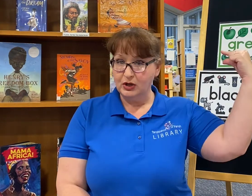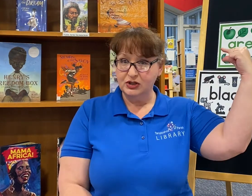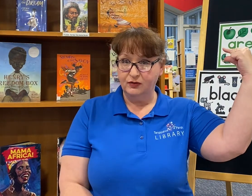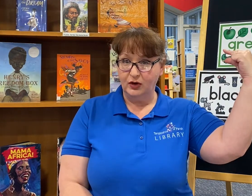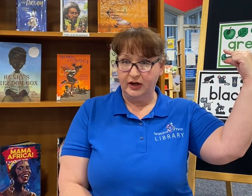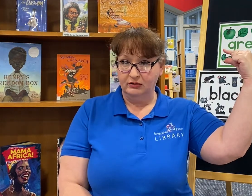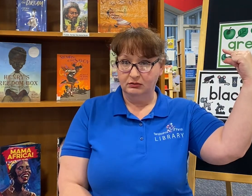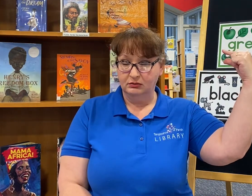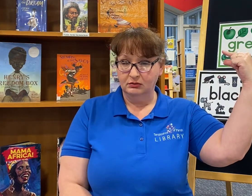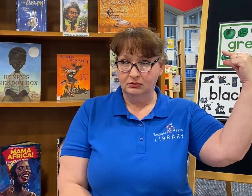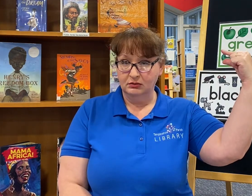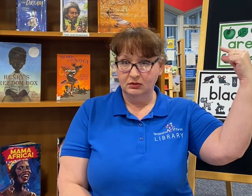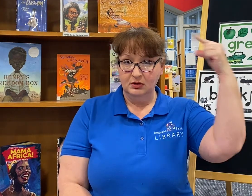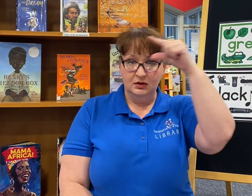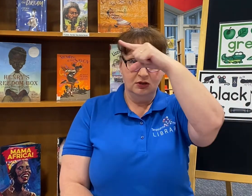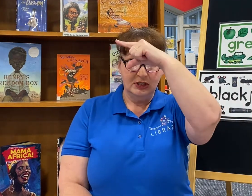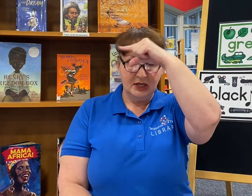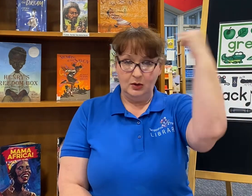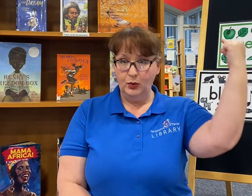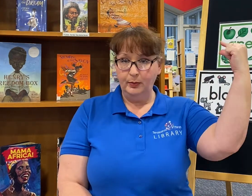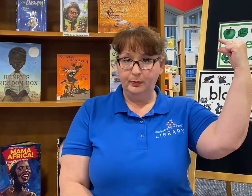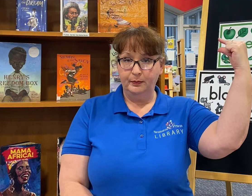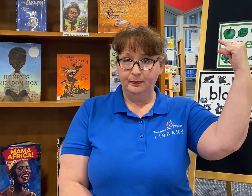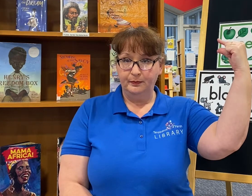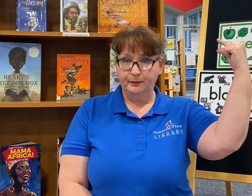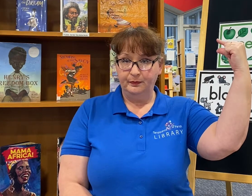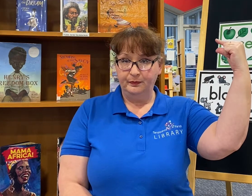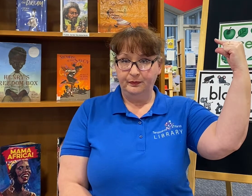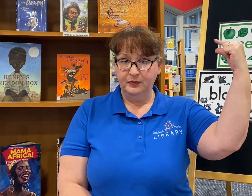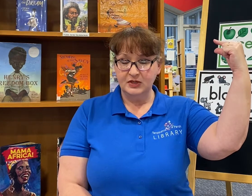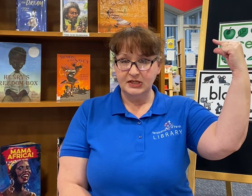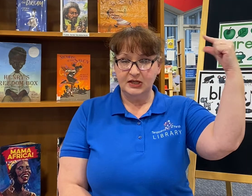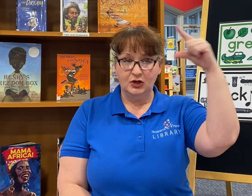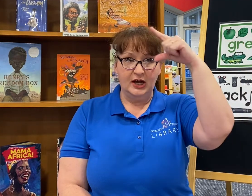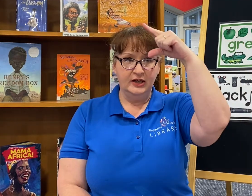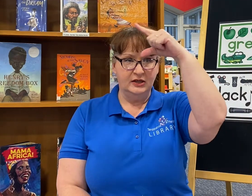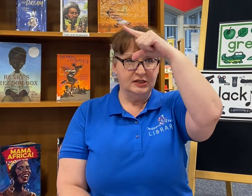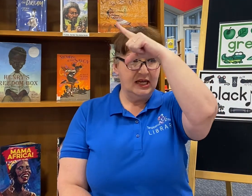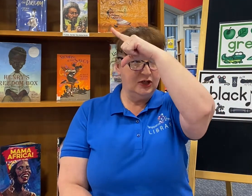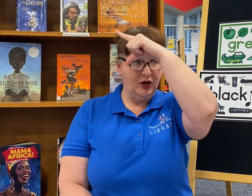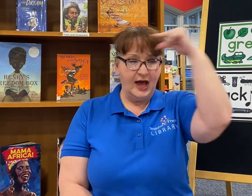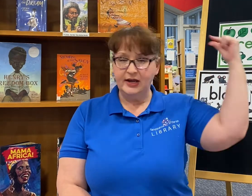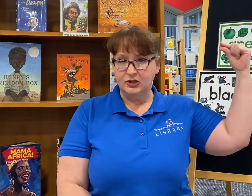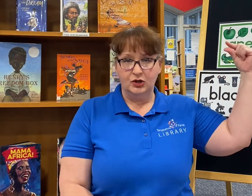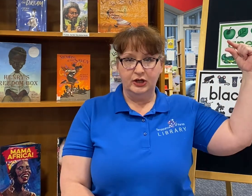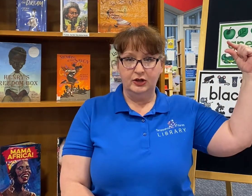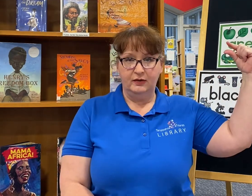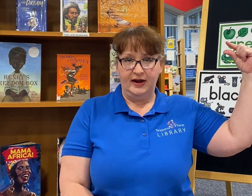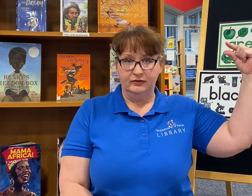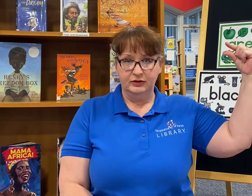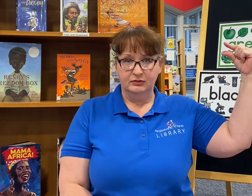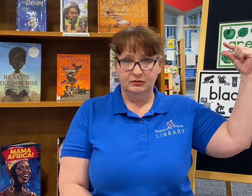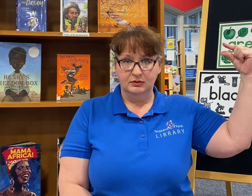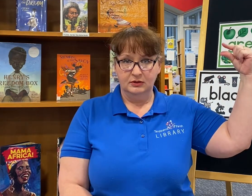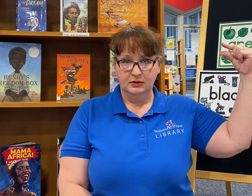your forehead. Just like, whoop. Just like you're kind of taking your hat and turning it around.